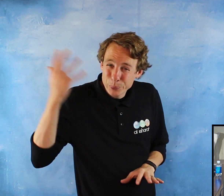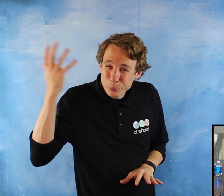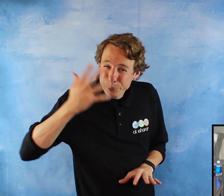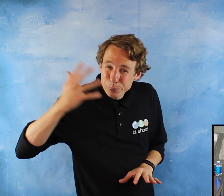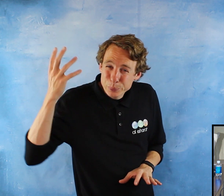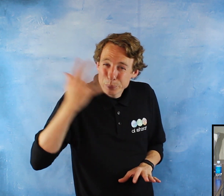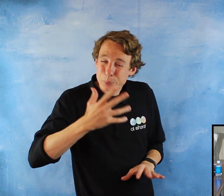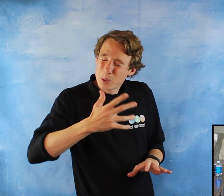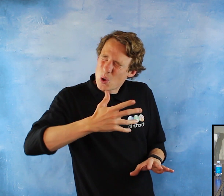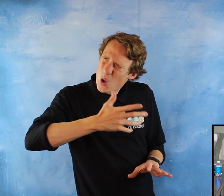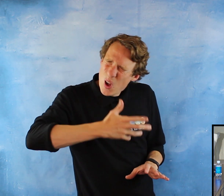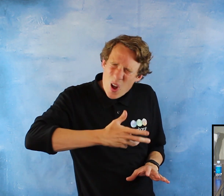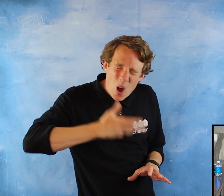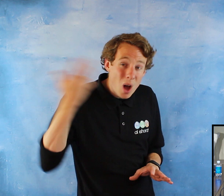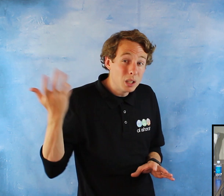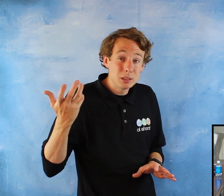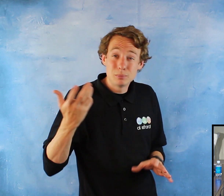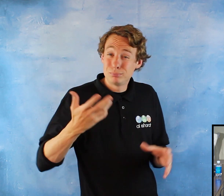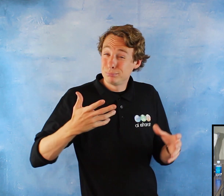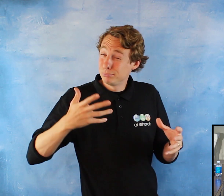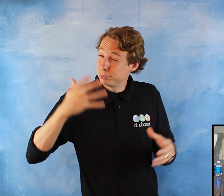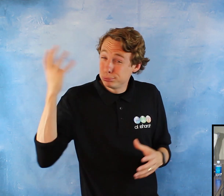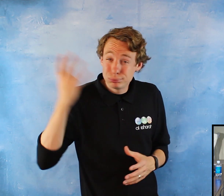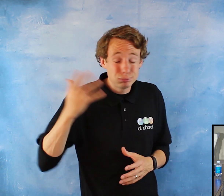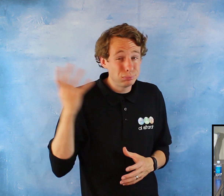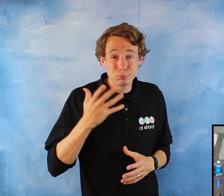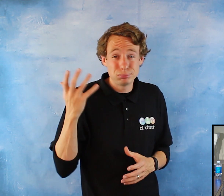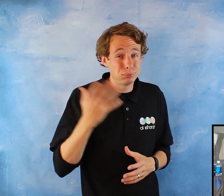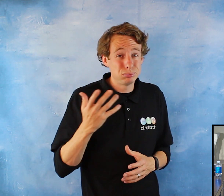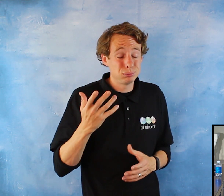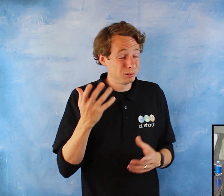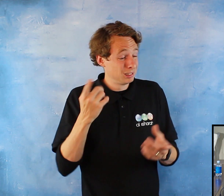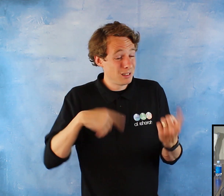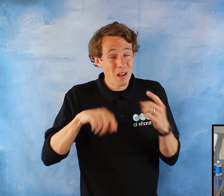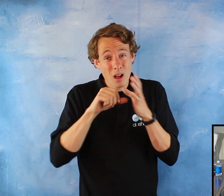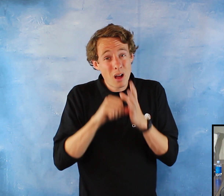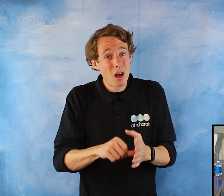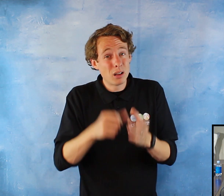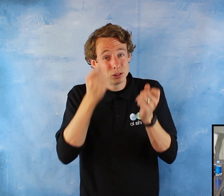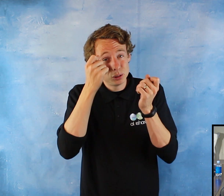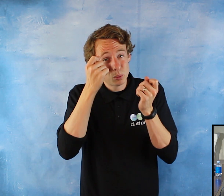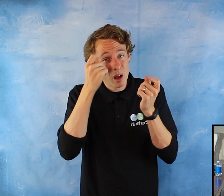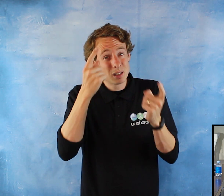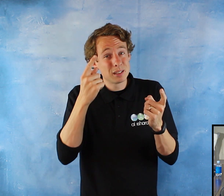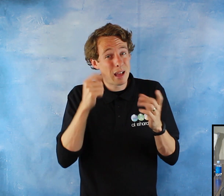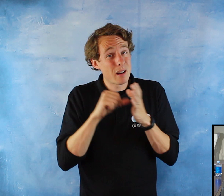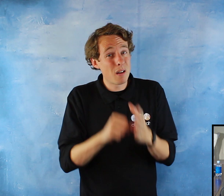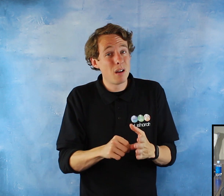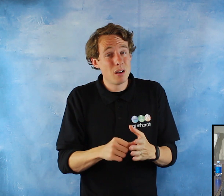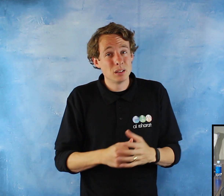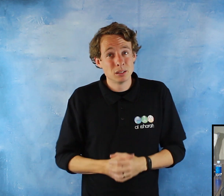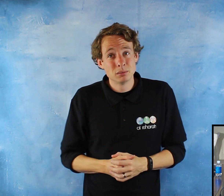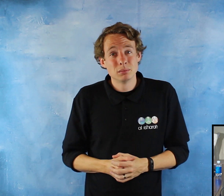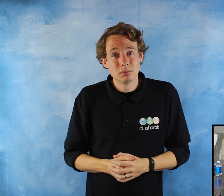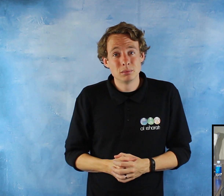intense in heat if they would but understand. In the hadith, Rasulullah sallallahu alaihi wasallam said that your fire of